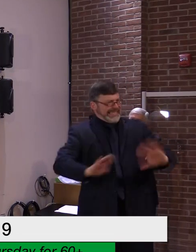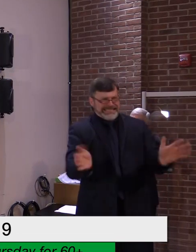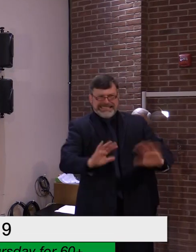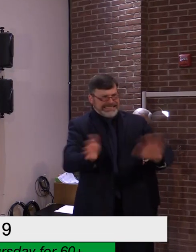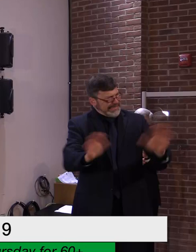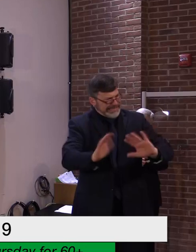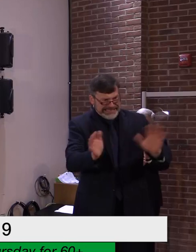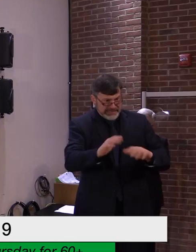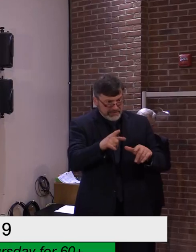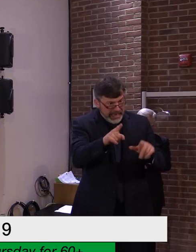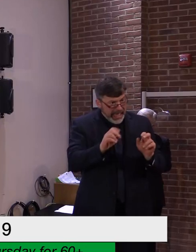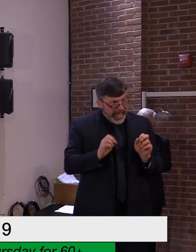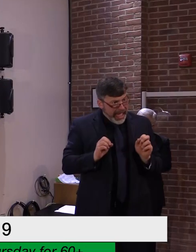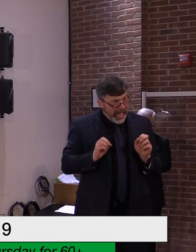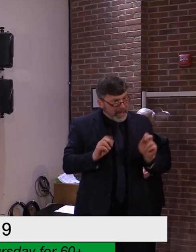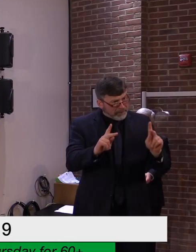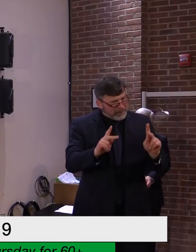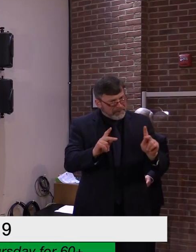available to you.